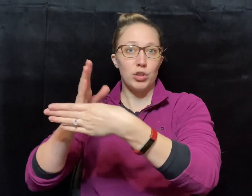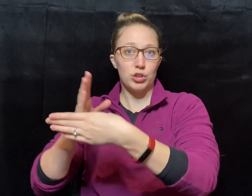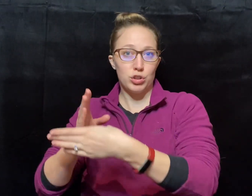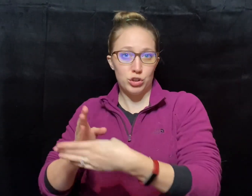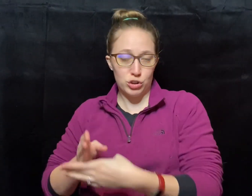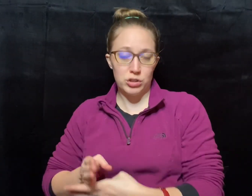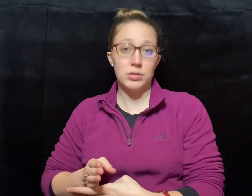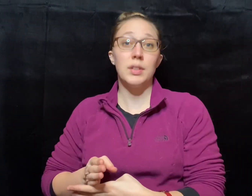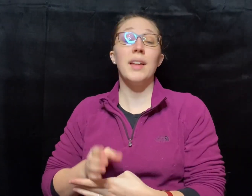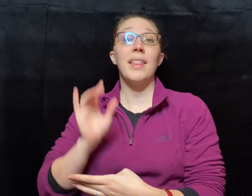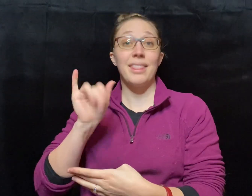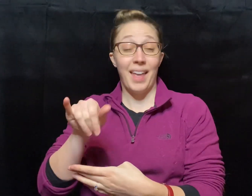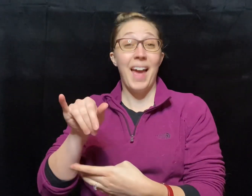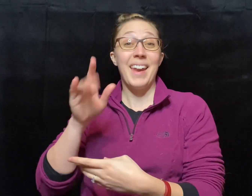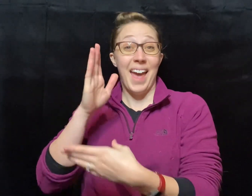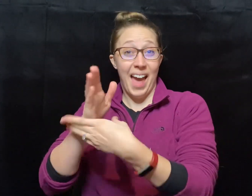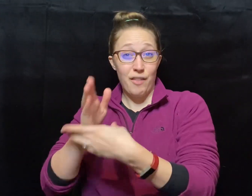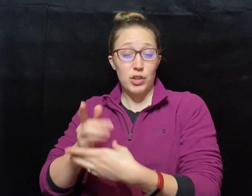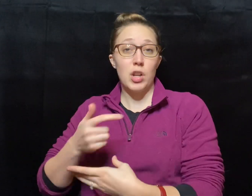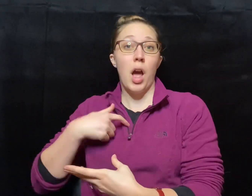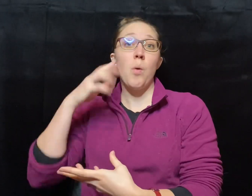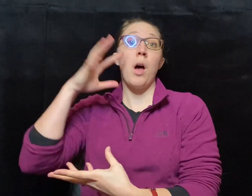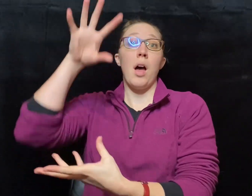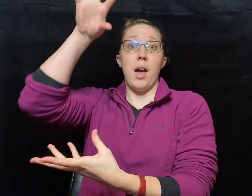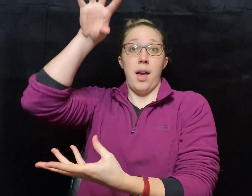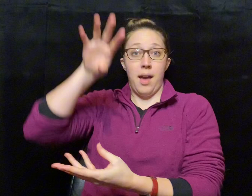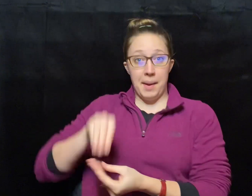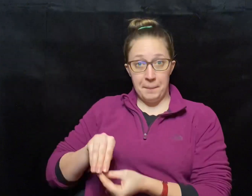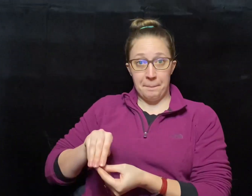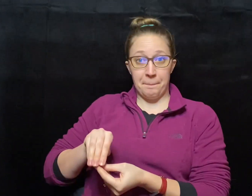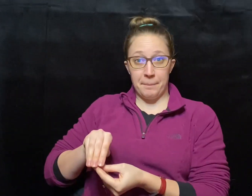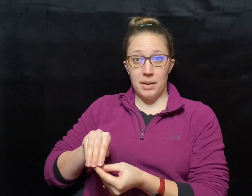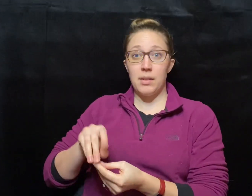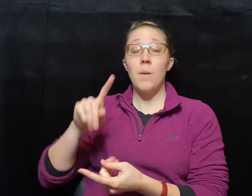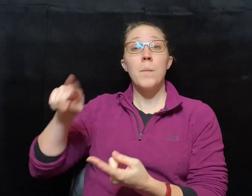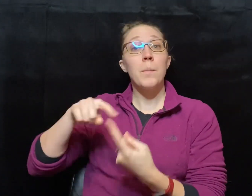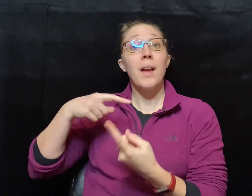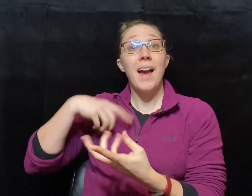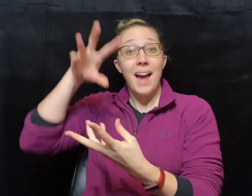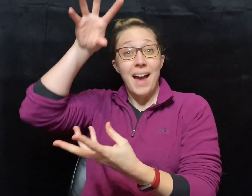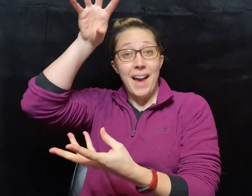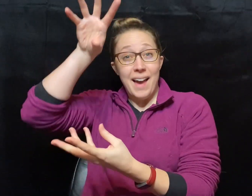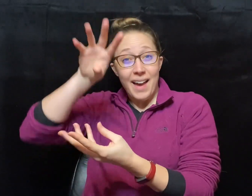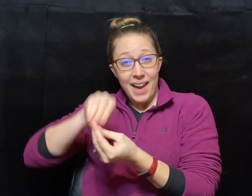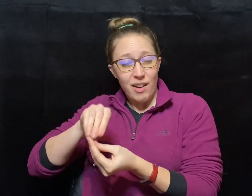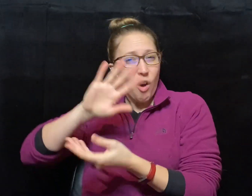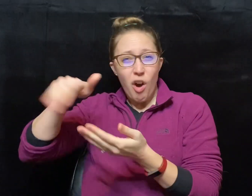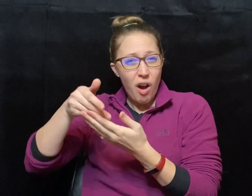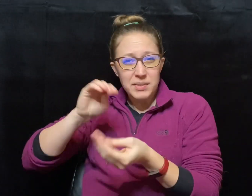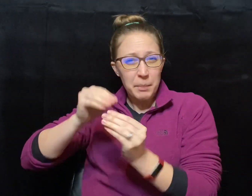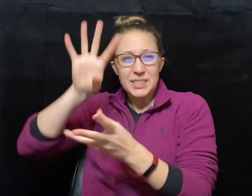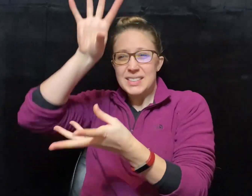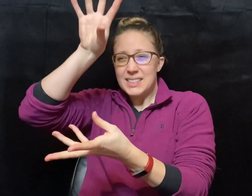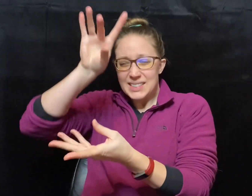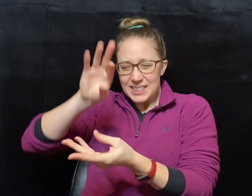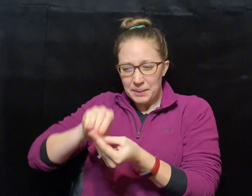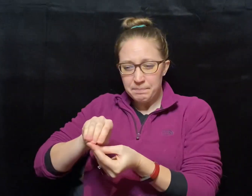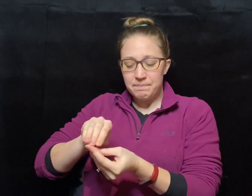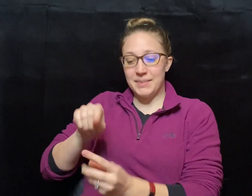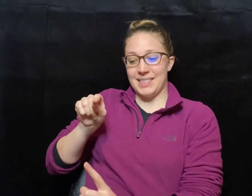do that for every category. I'll find the average from those past 3 months, and then I'll add that up. When I add